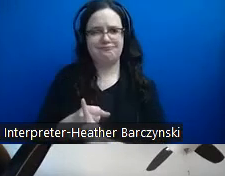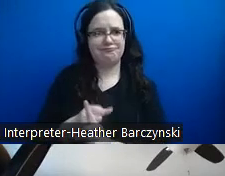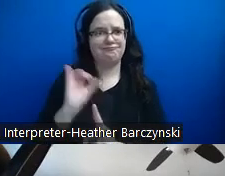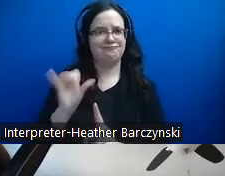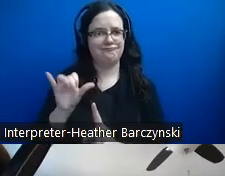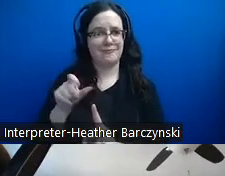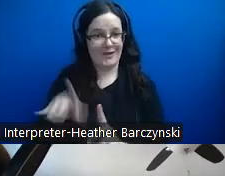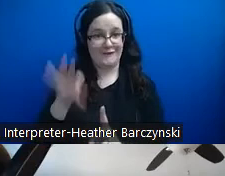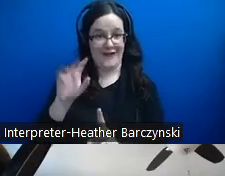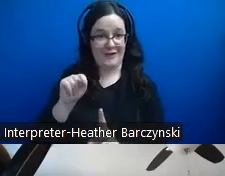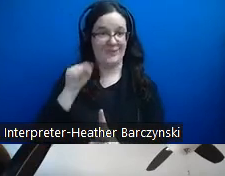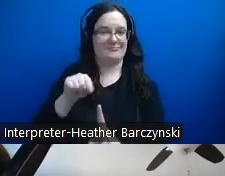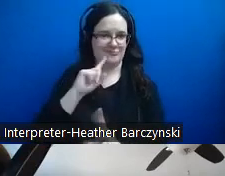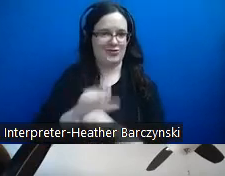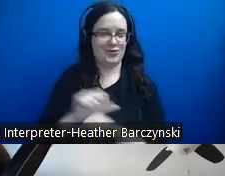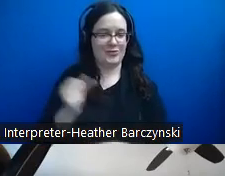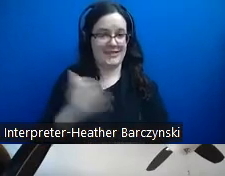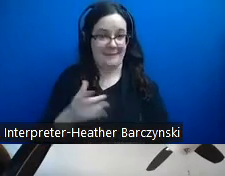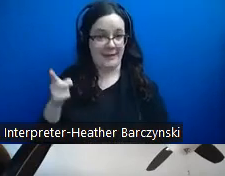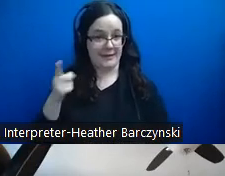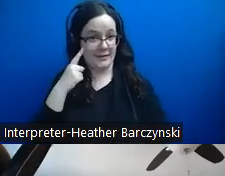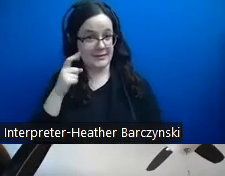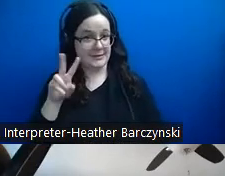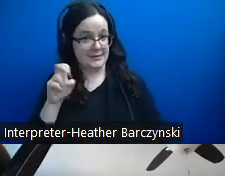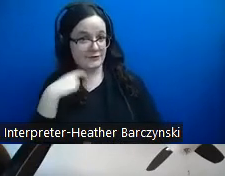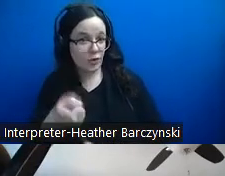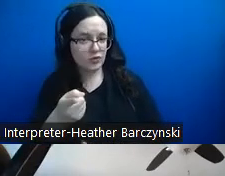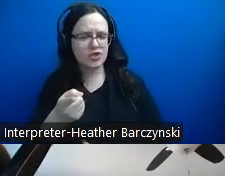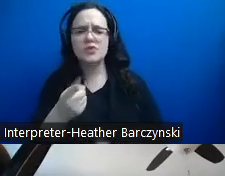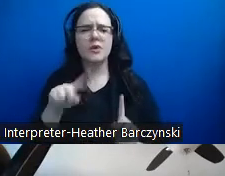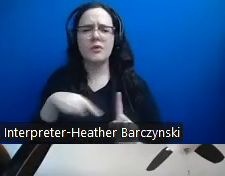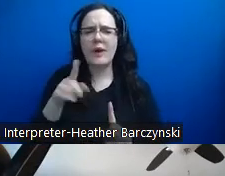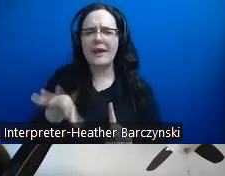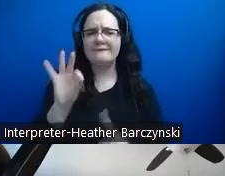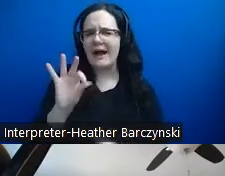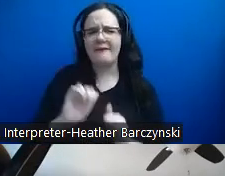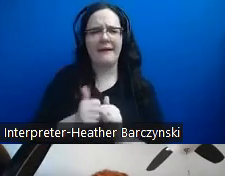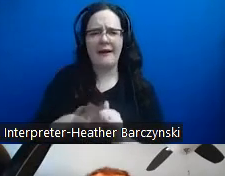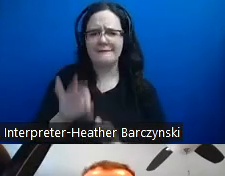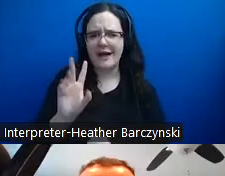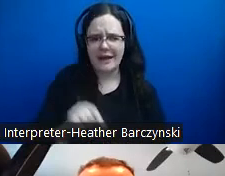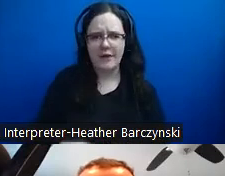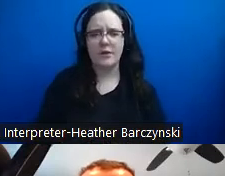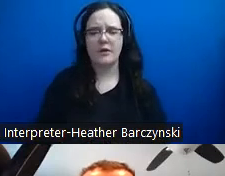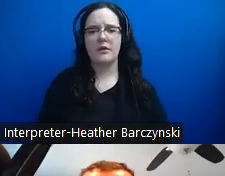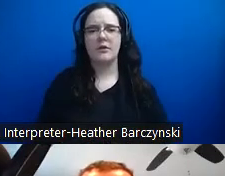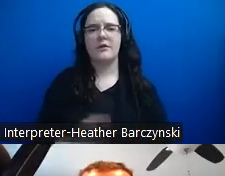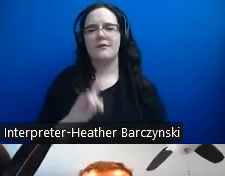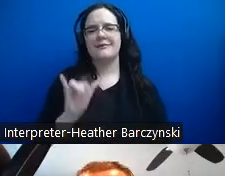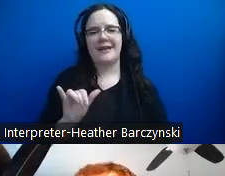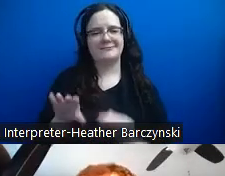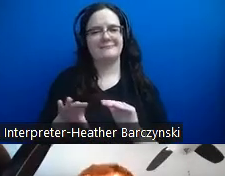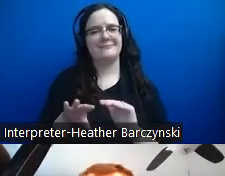Was it Steve telling you, or when did you find out? How did you find out? So pretty much, I had to play